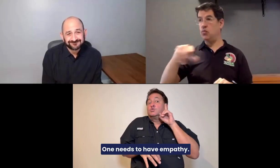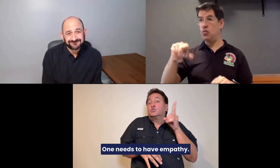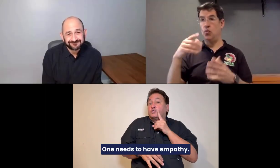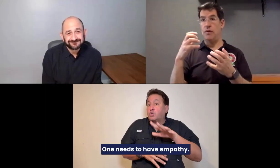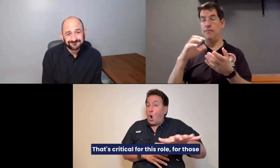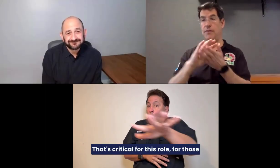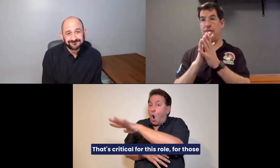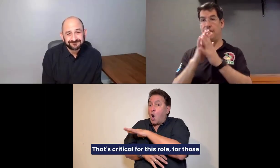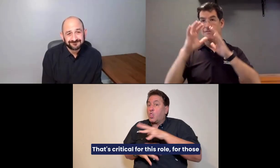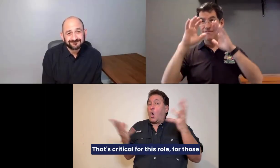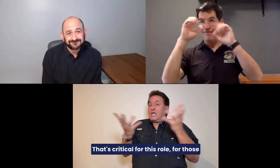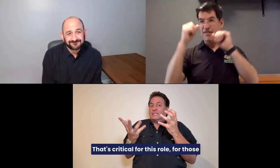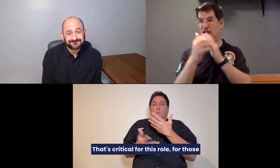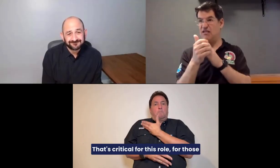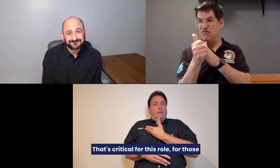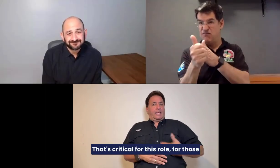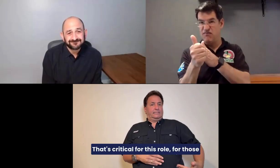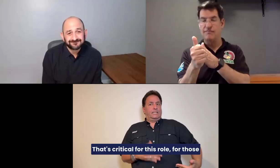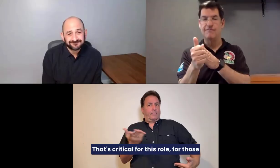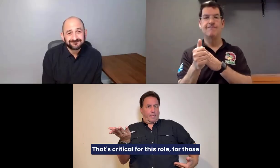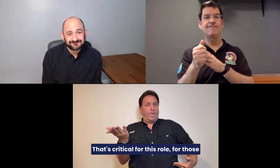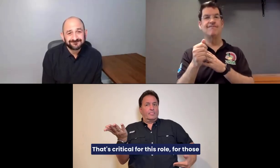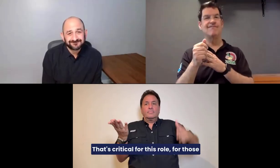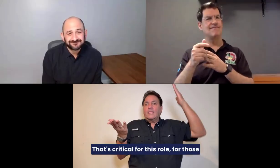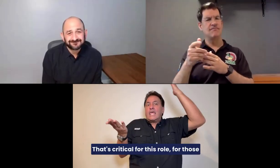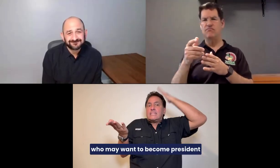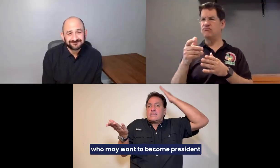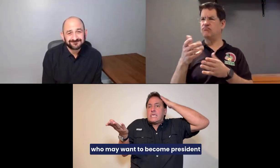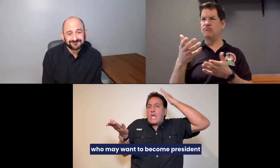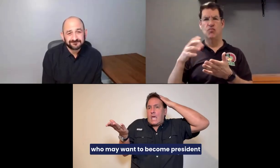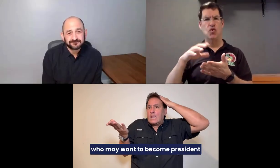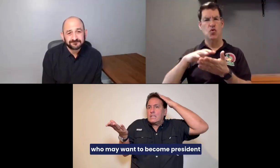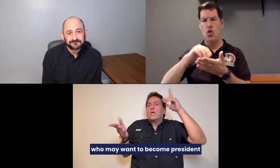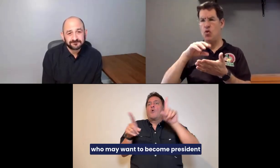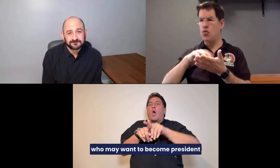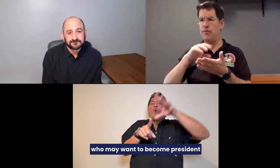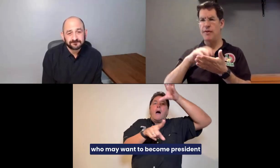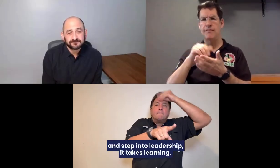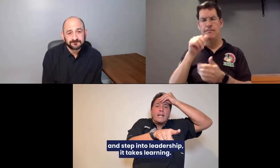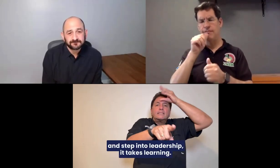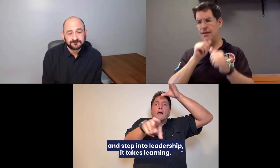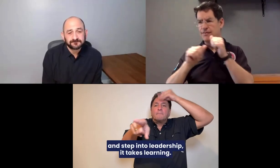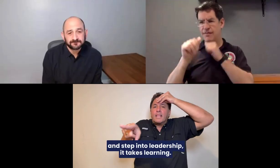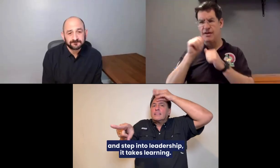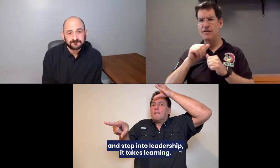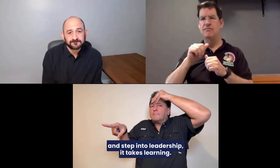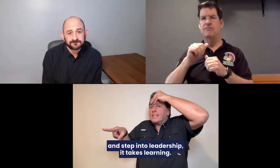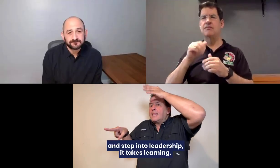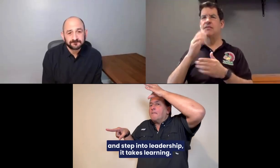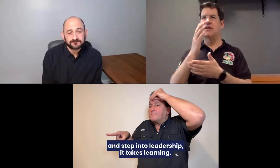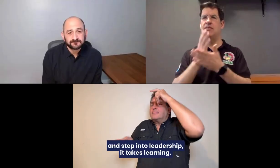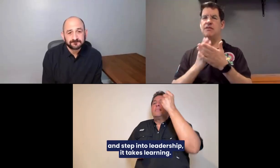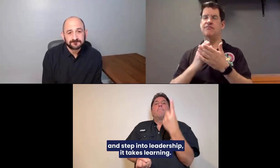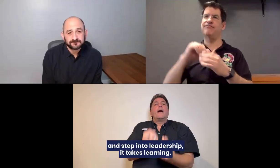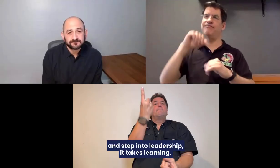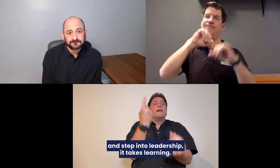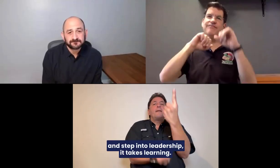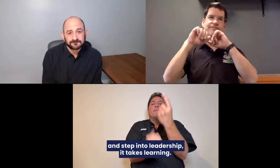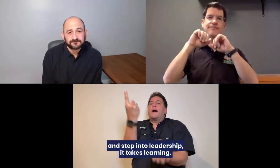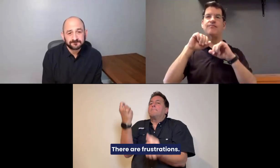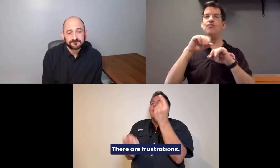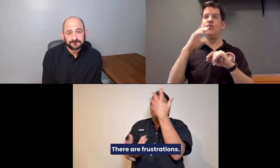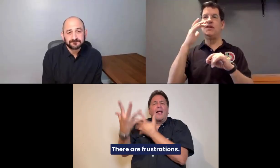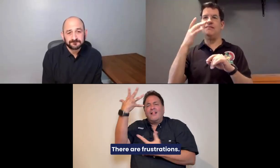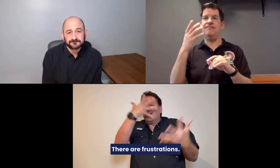empathy. It's critical for this role. For those who may want to become president and step into leadership, it takes